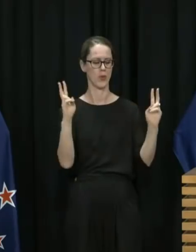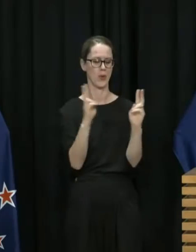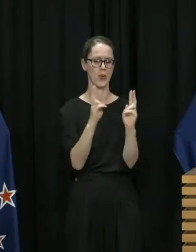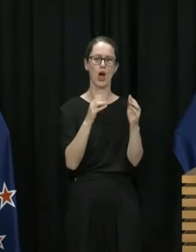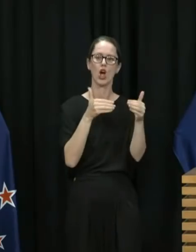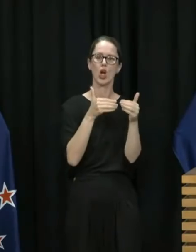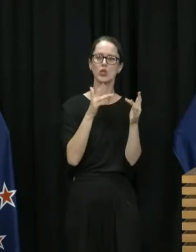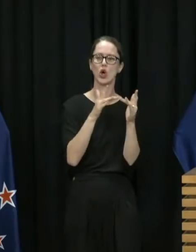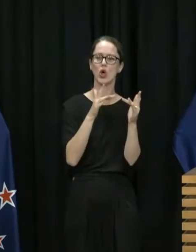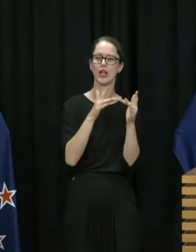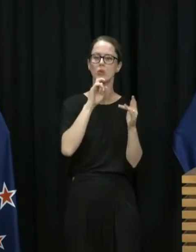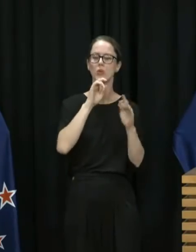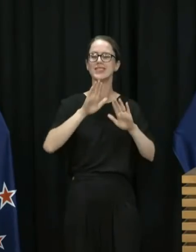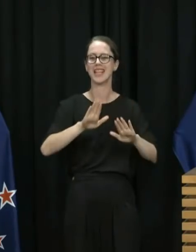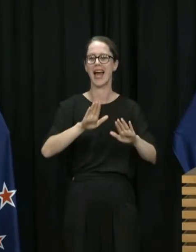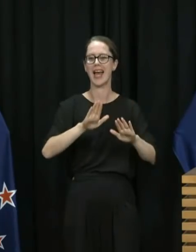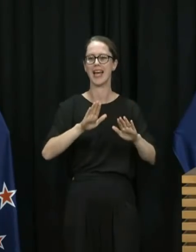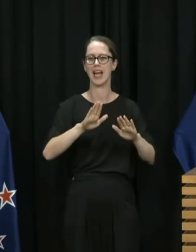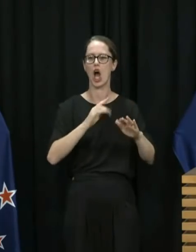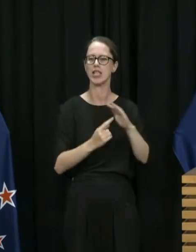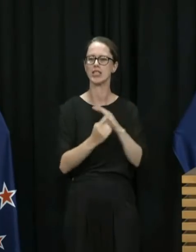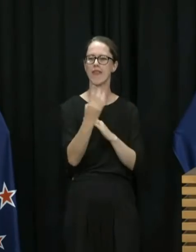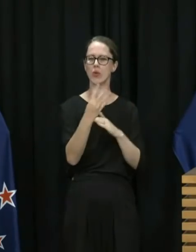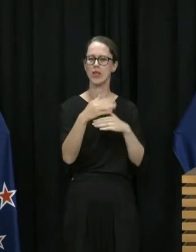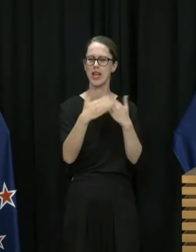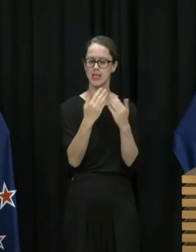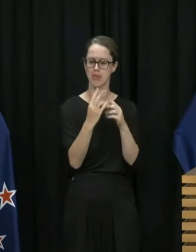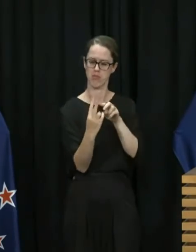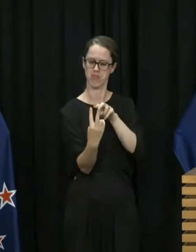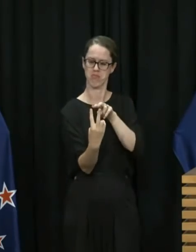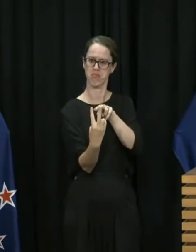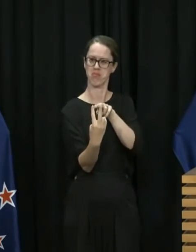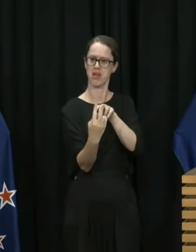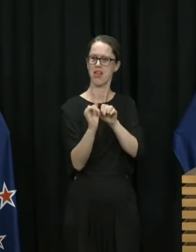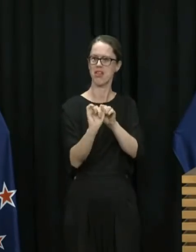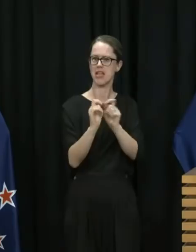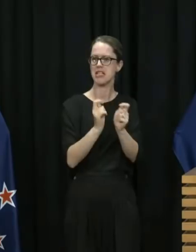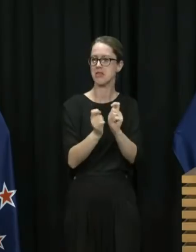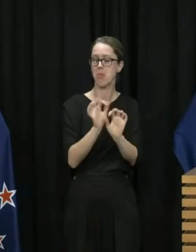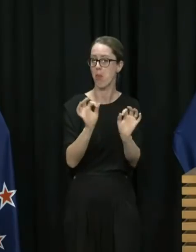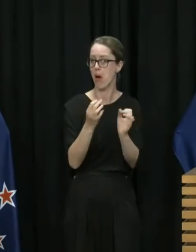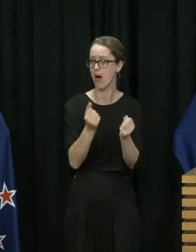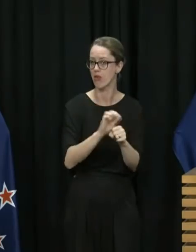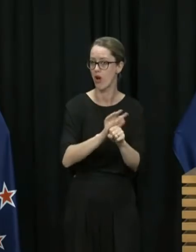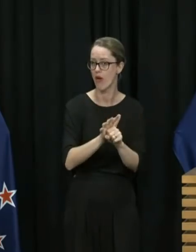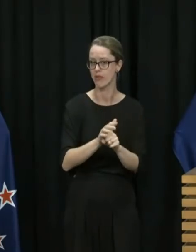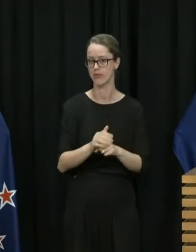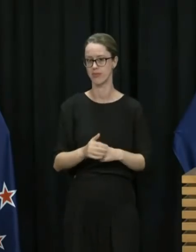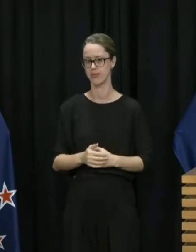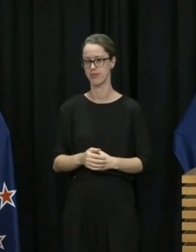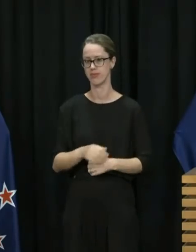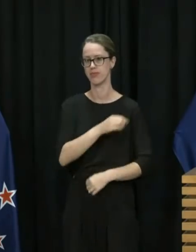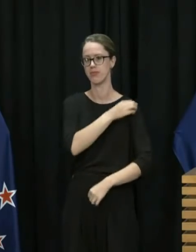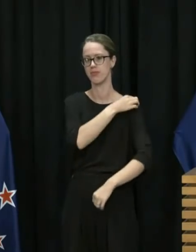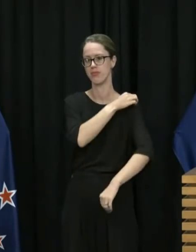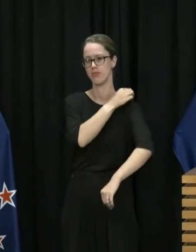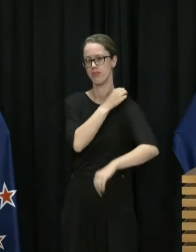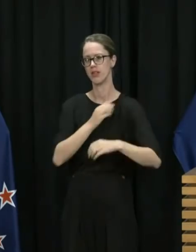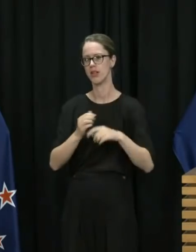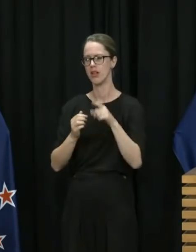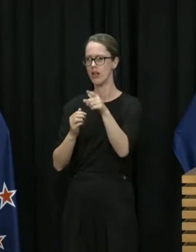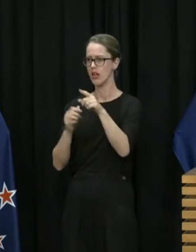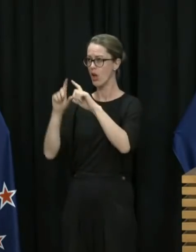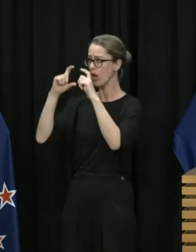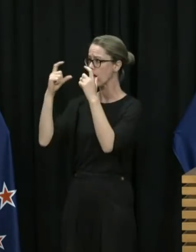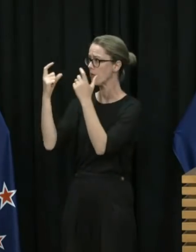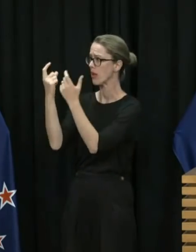they will remain in isolation for 14 days, but their initial tests have also returned negative. The decisions that Cabinet has made tonight, was it